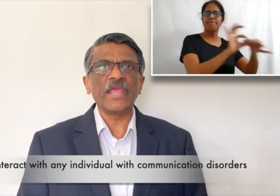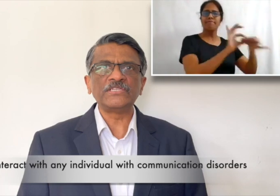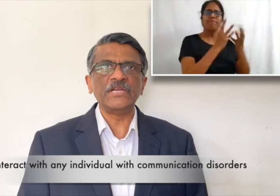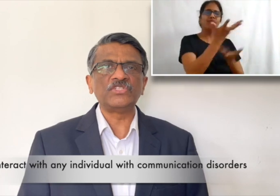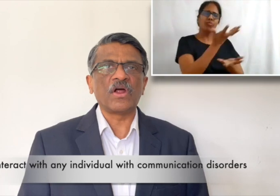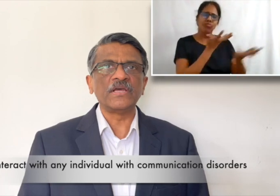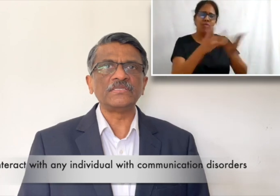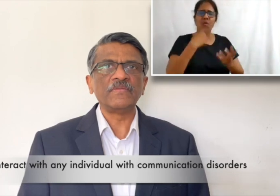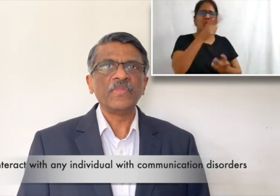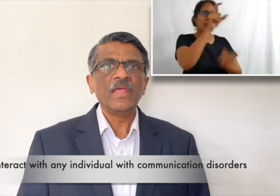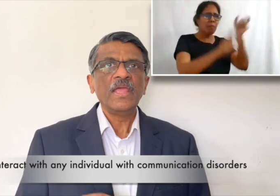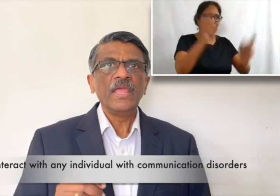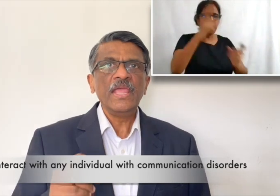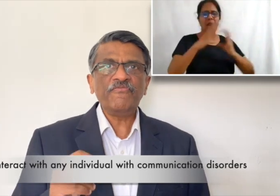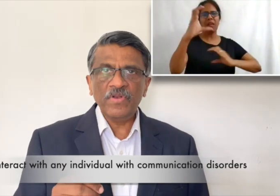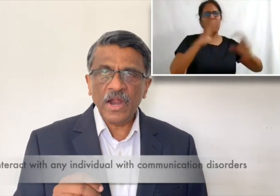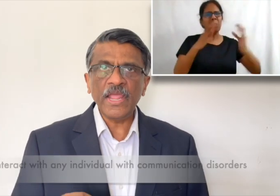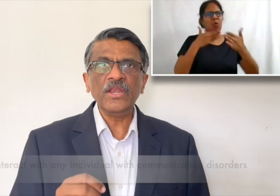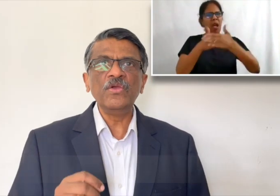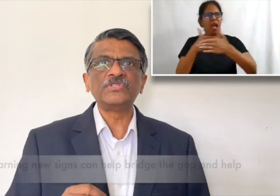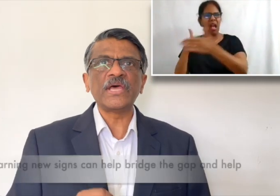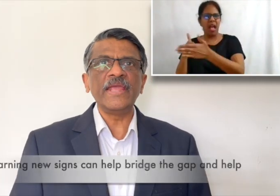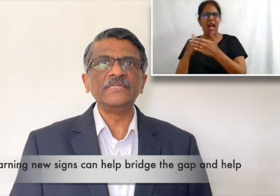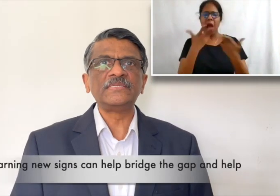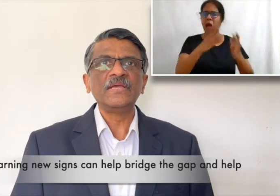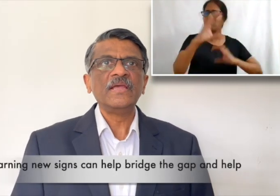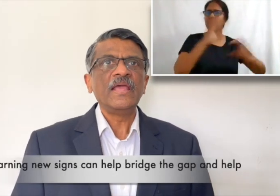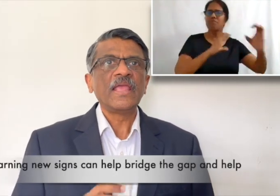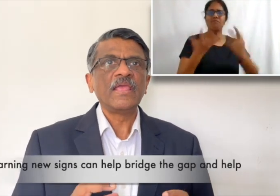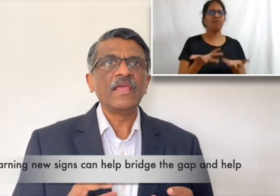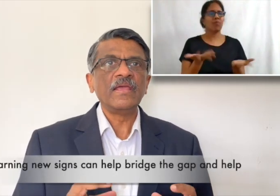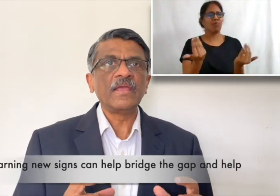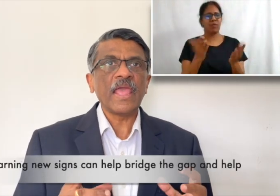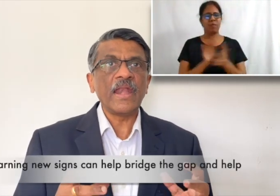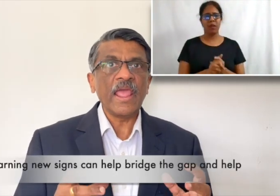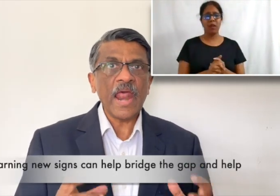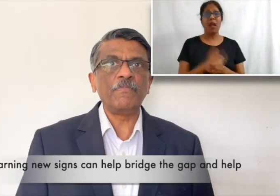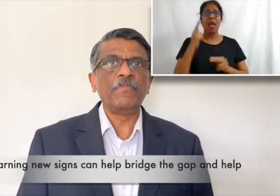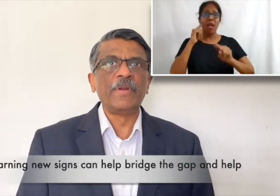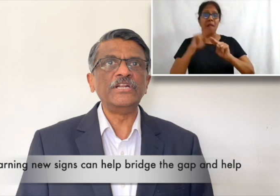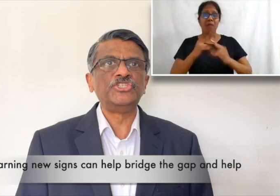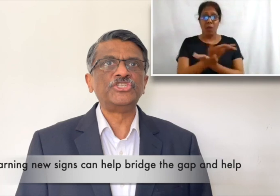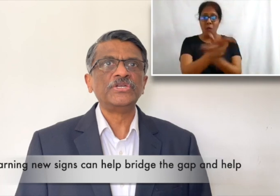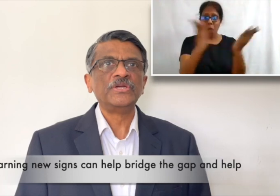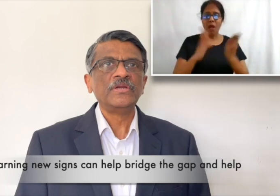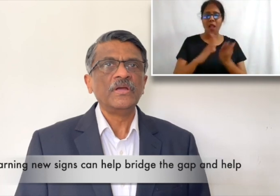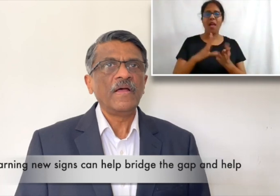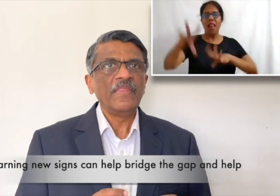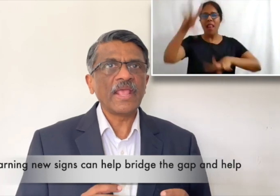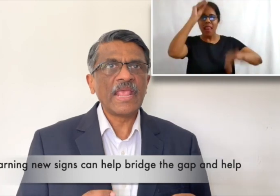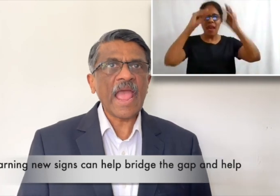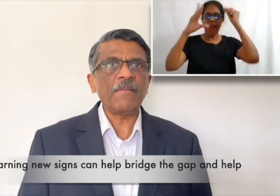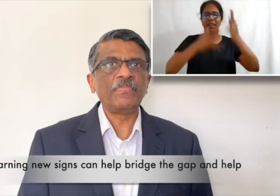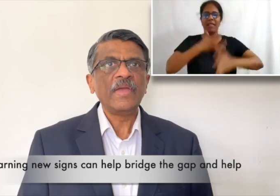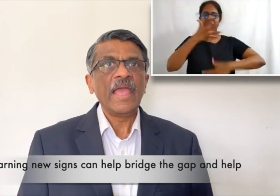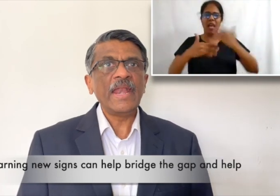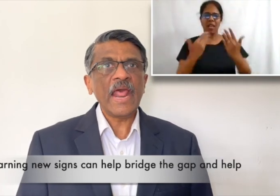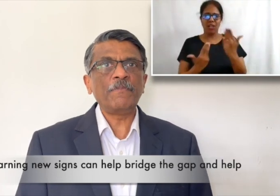communication disorders. If learning new signs can help bridge the gap and help